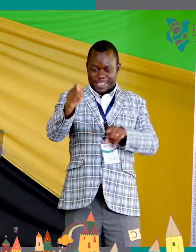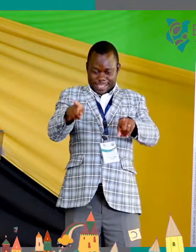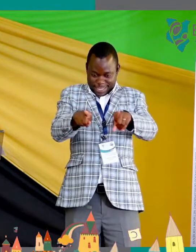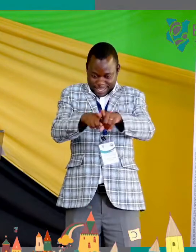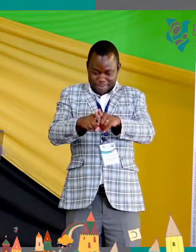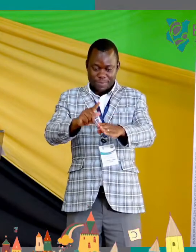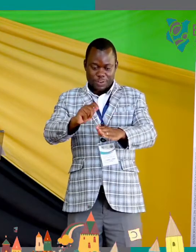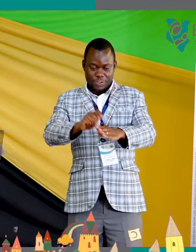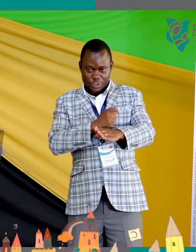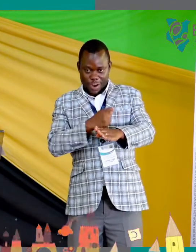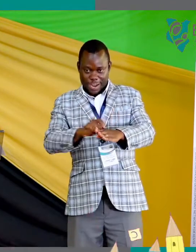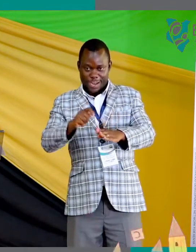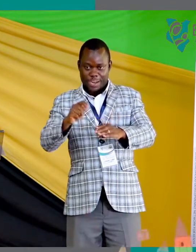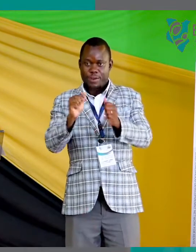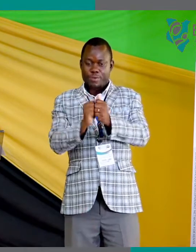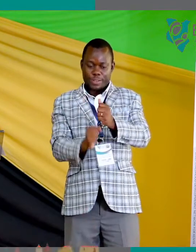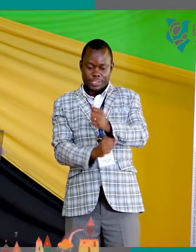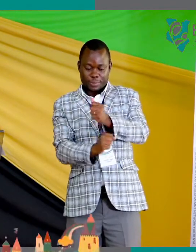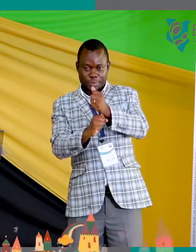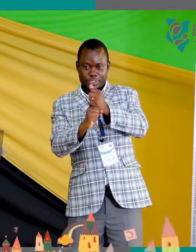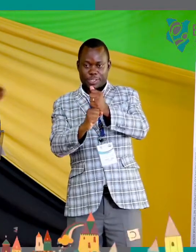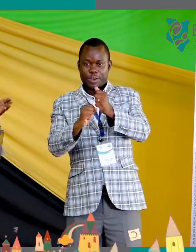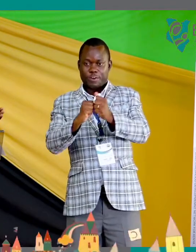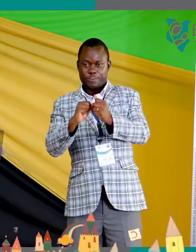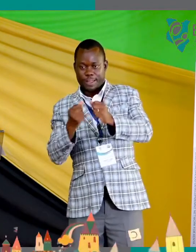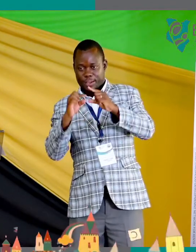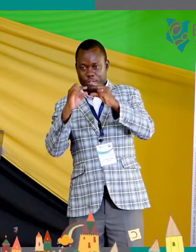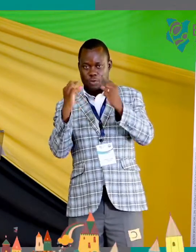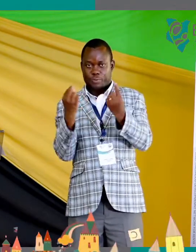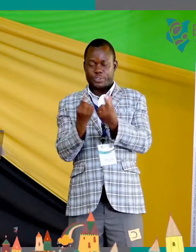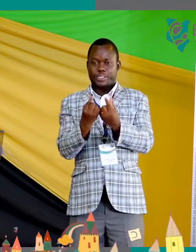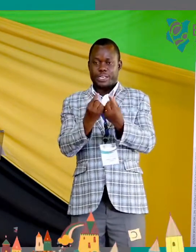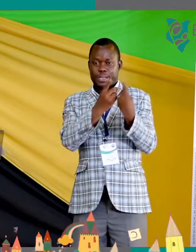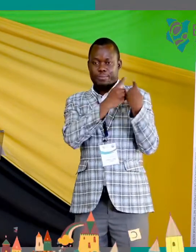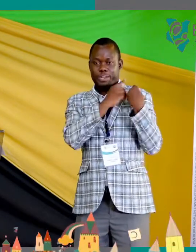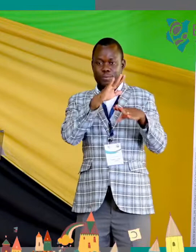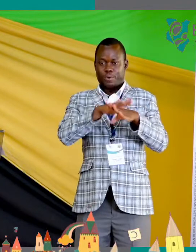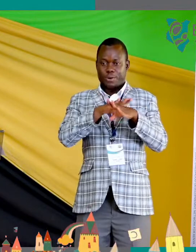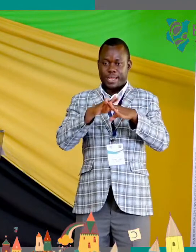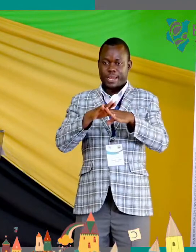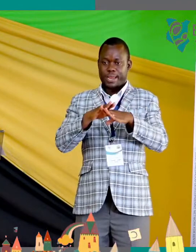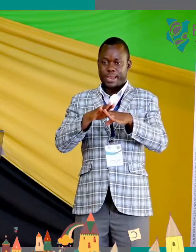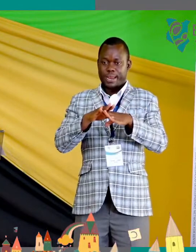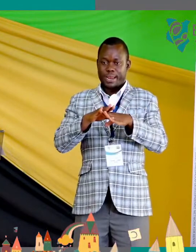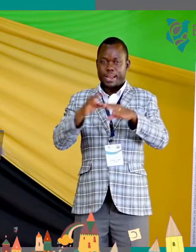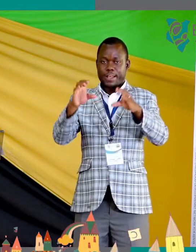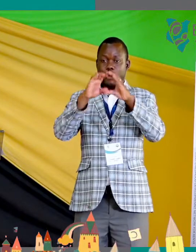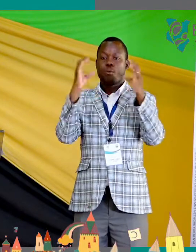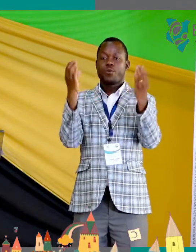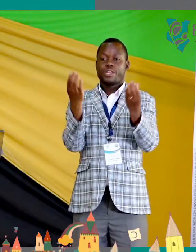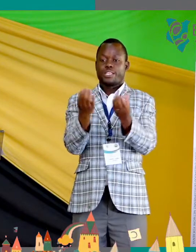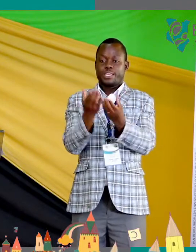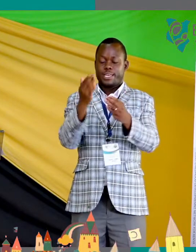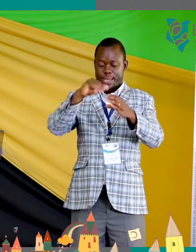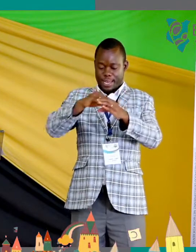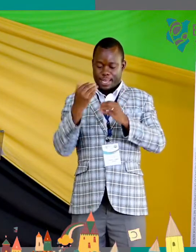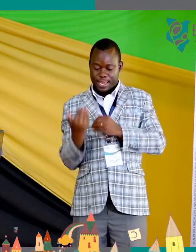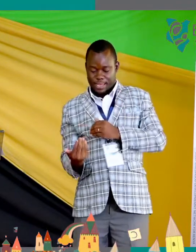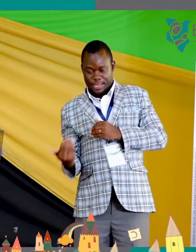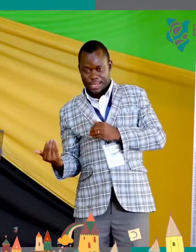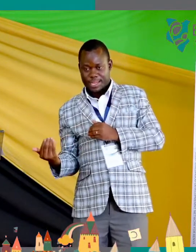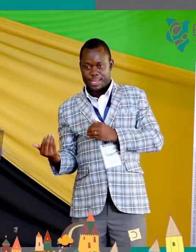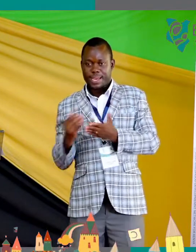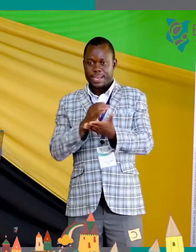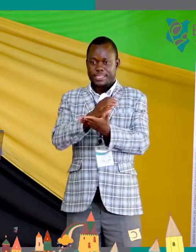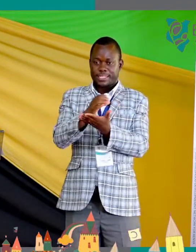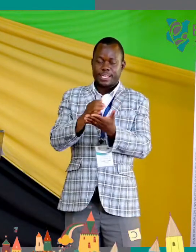of UNICEF, both the refugees and the host community ECD centers. We